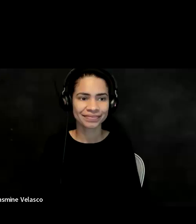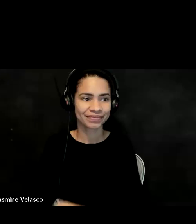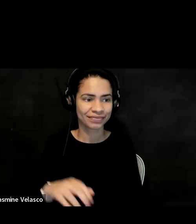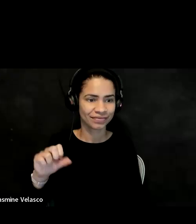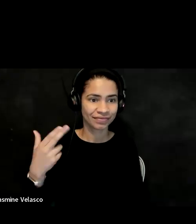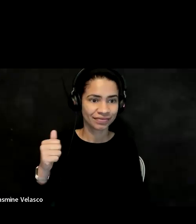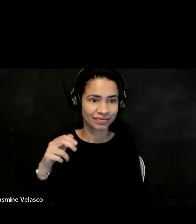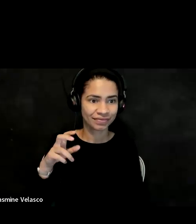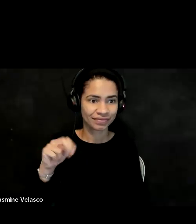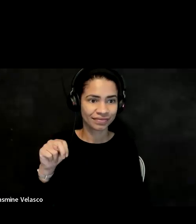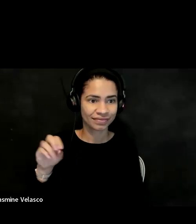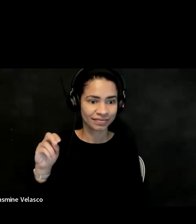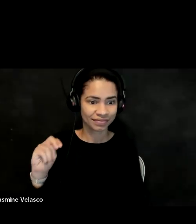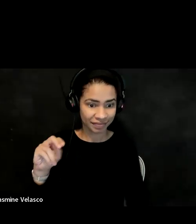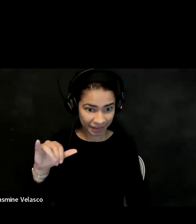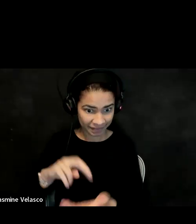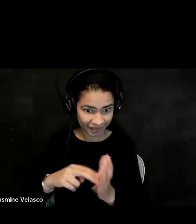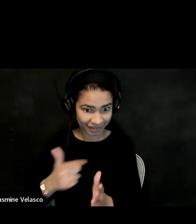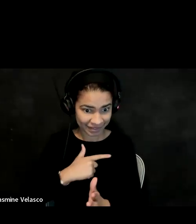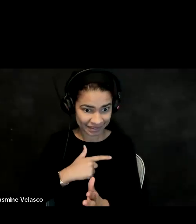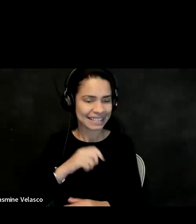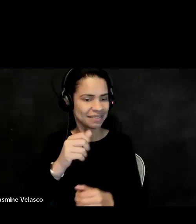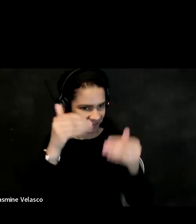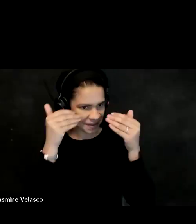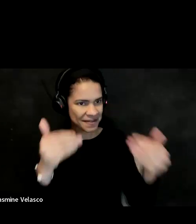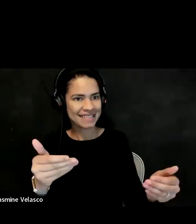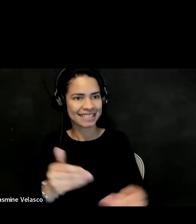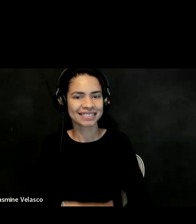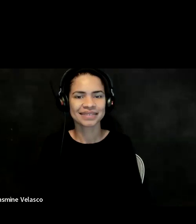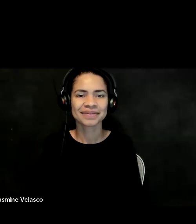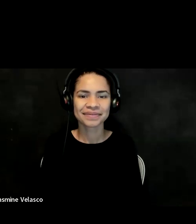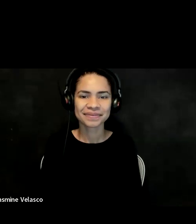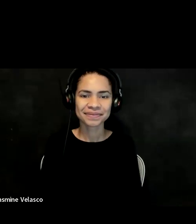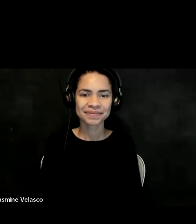Cue. There it goes. That is your cue. Take it away.